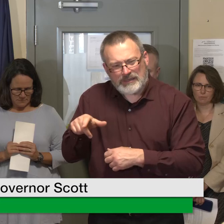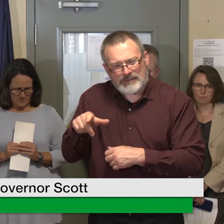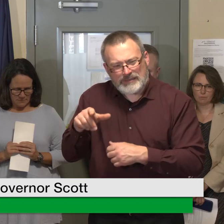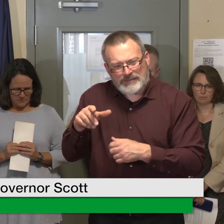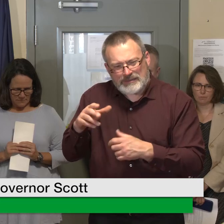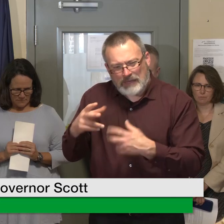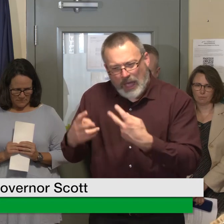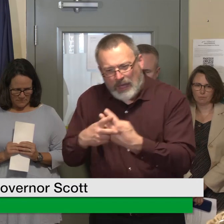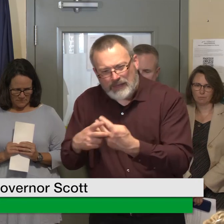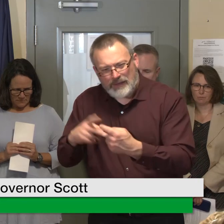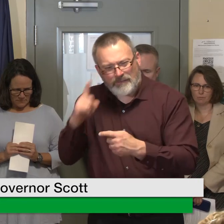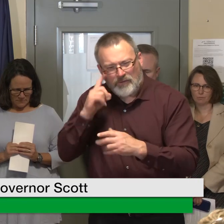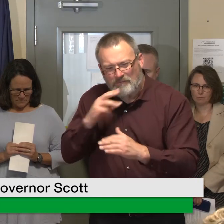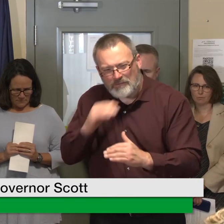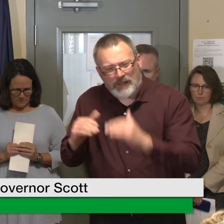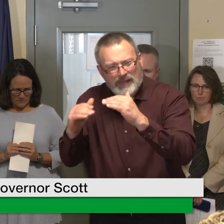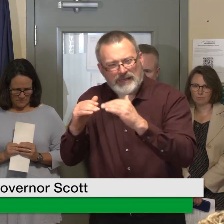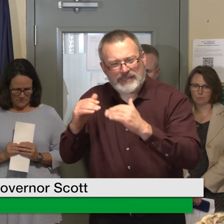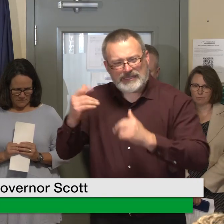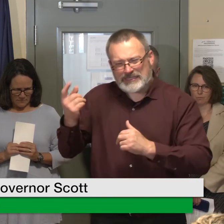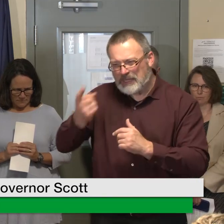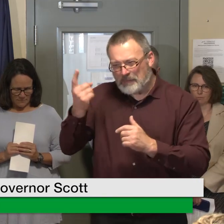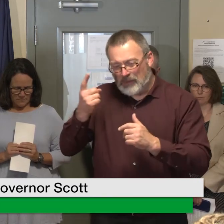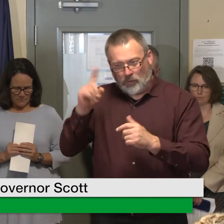good for central Vermont,